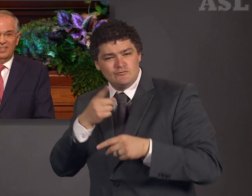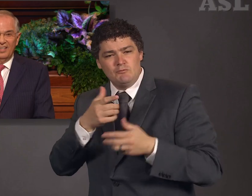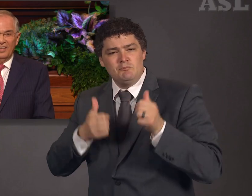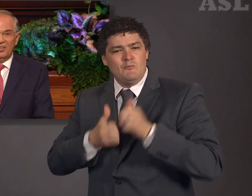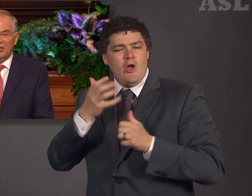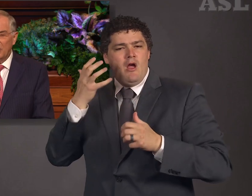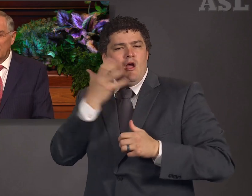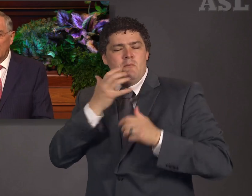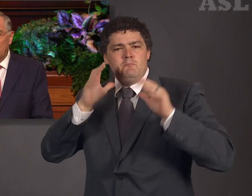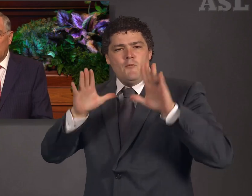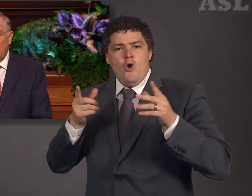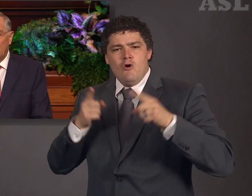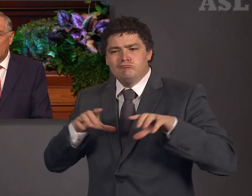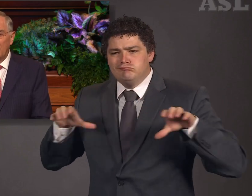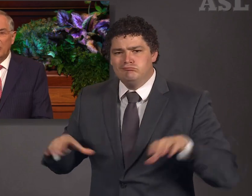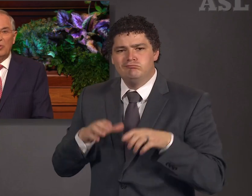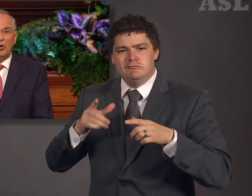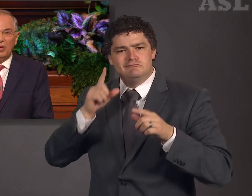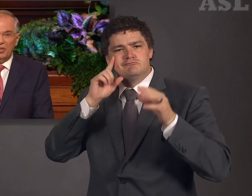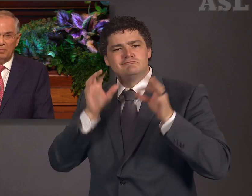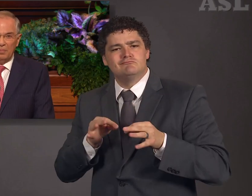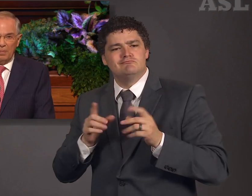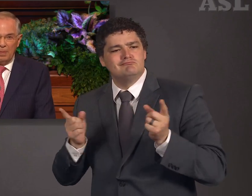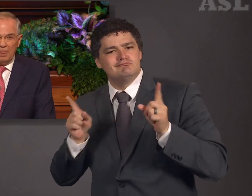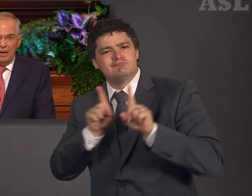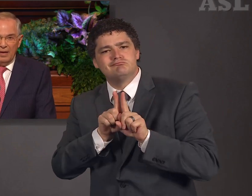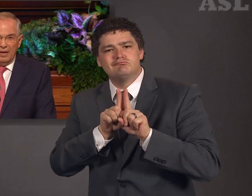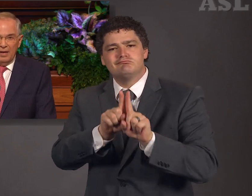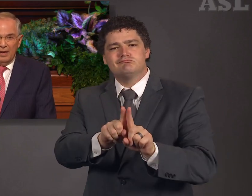miracles determined to walk no more with him.